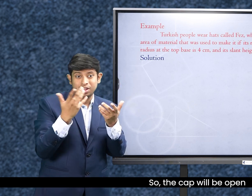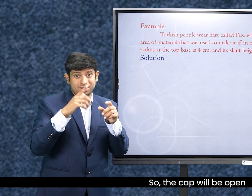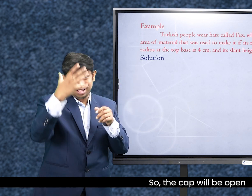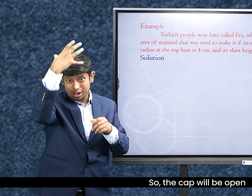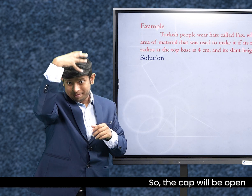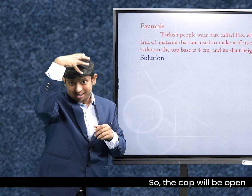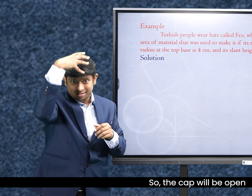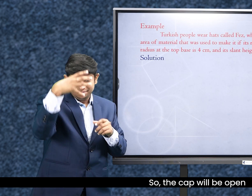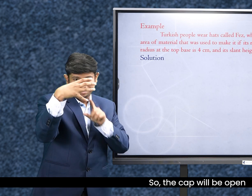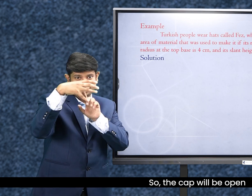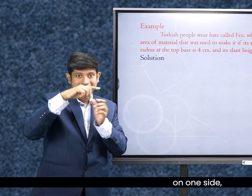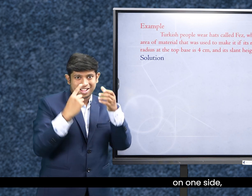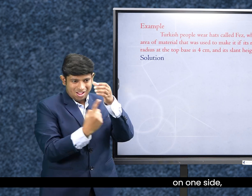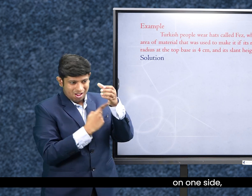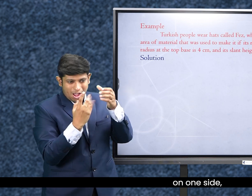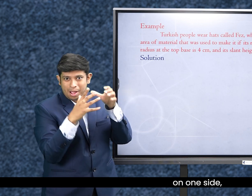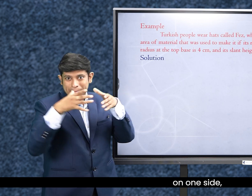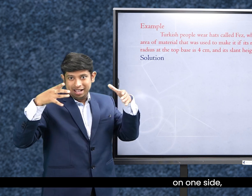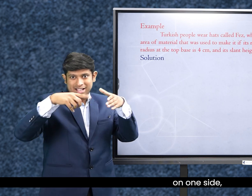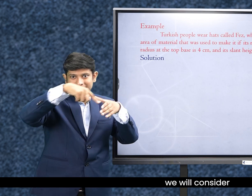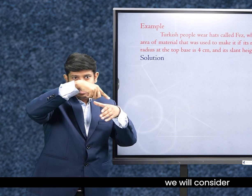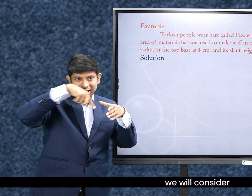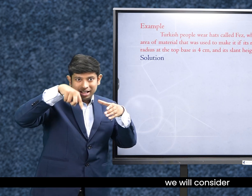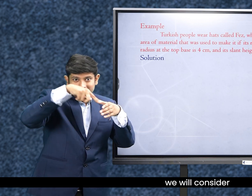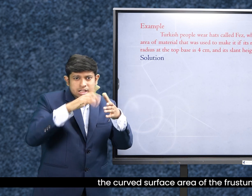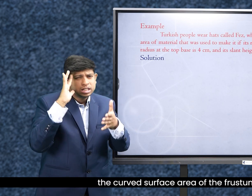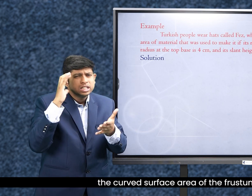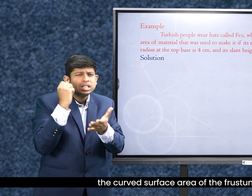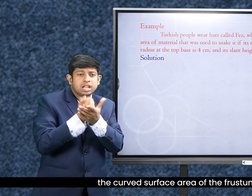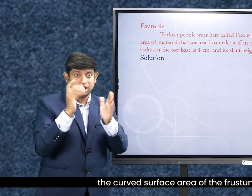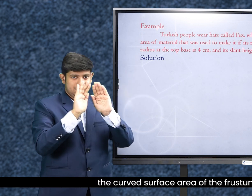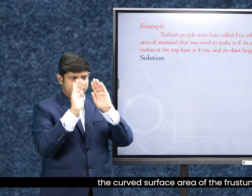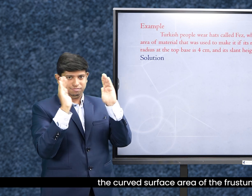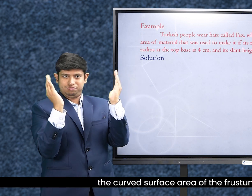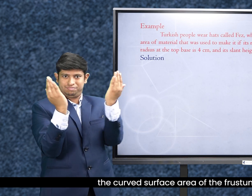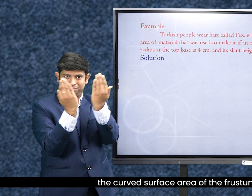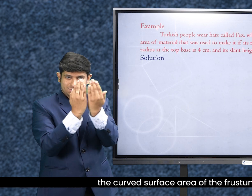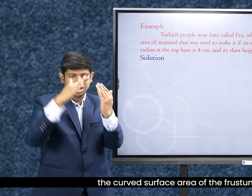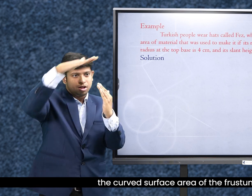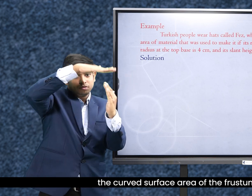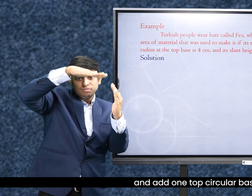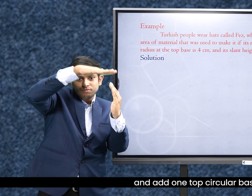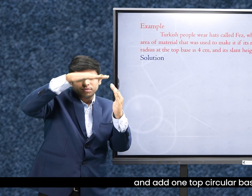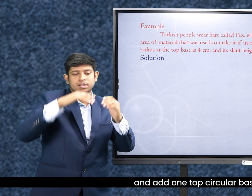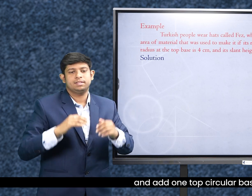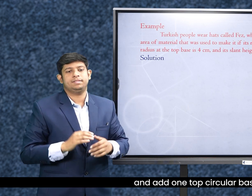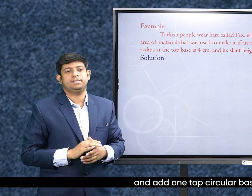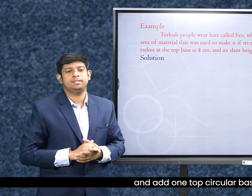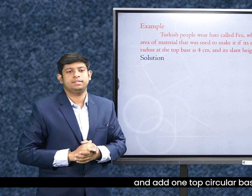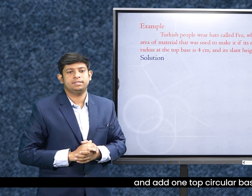So, the cap will be open on one side. We will consider the curved surface area of the frustum of a cone and add one top